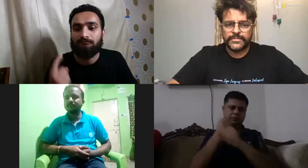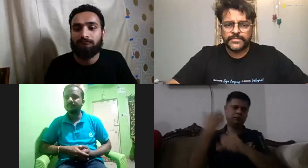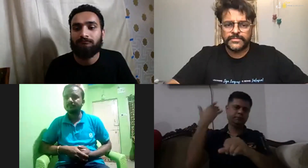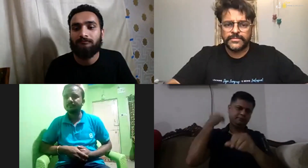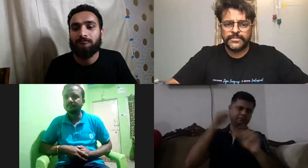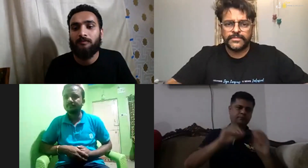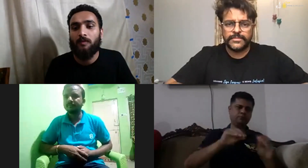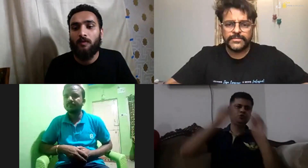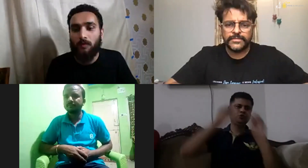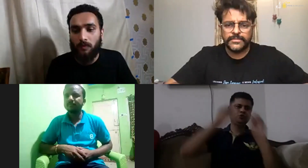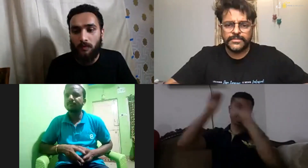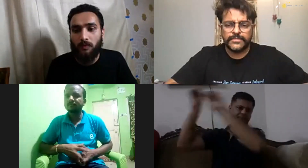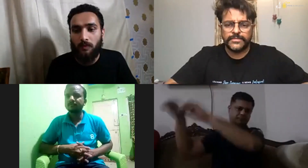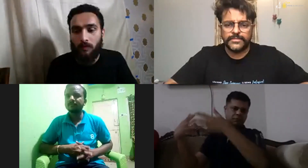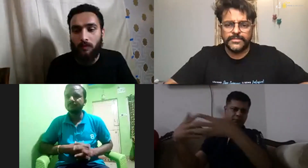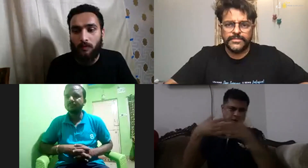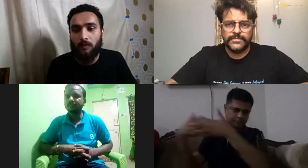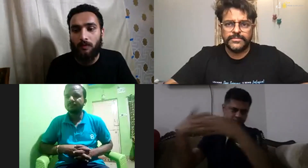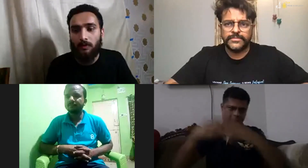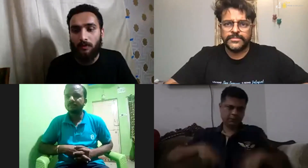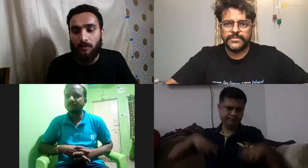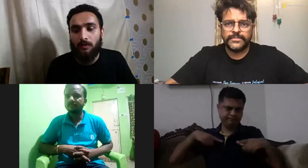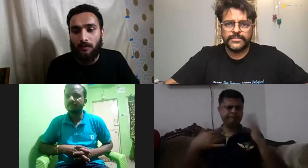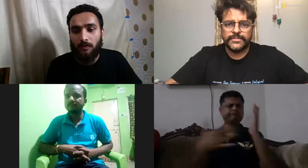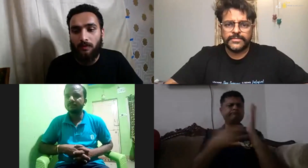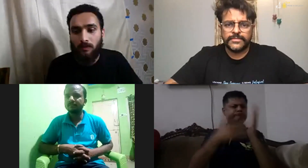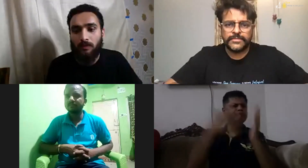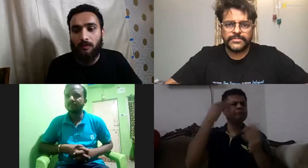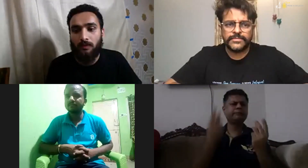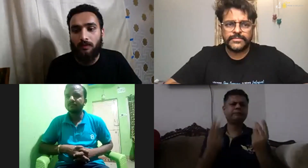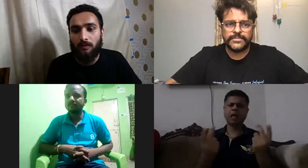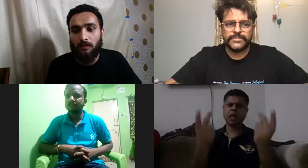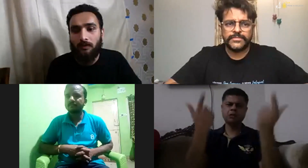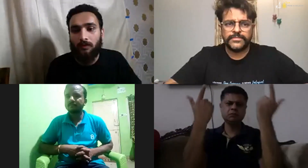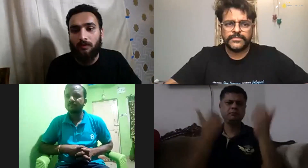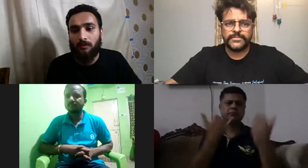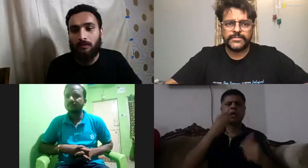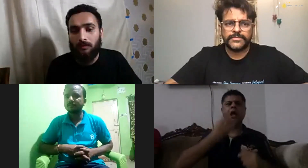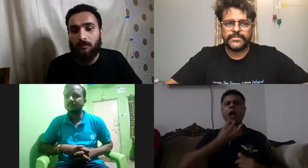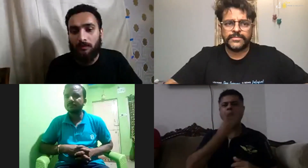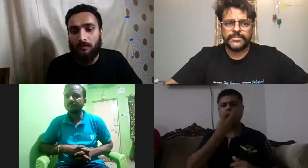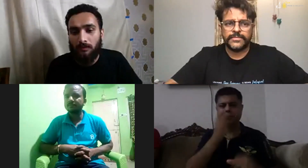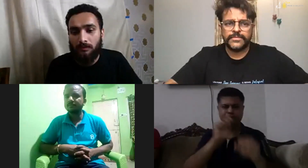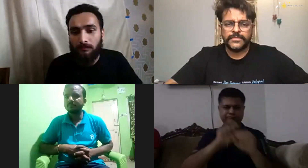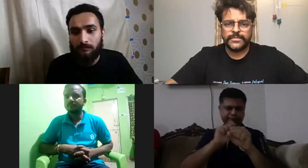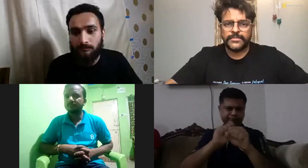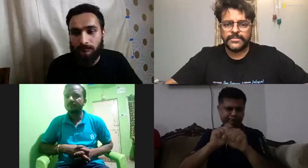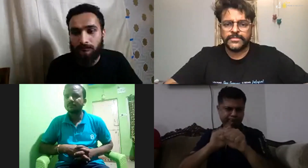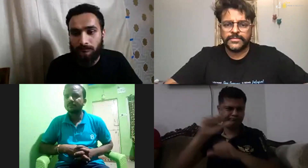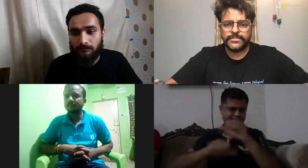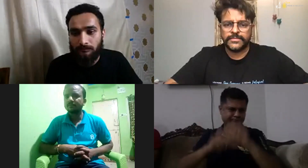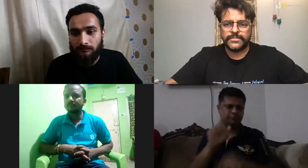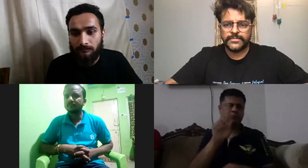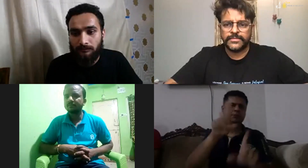started growing. 8 years ago, I moved to US, and there done